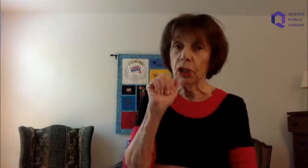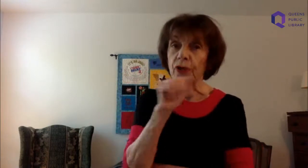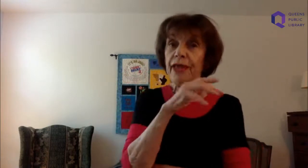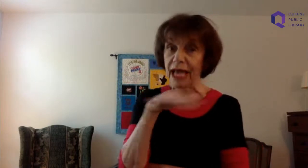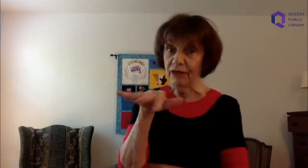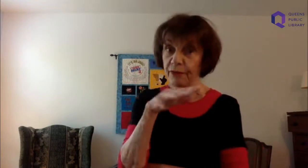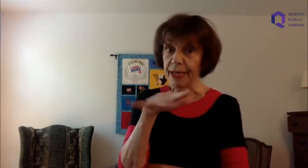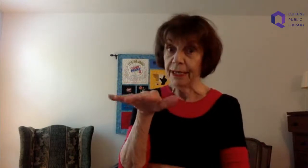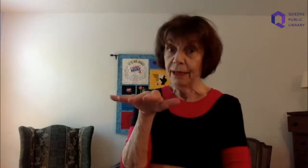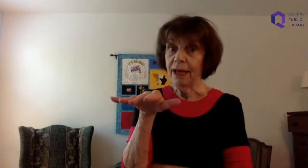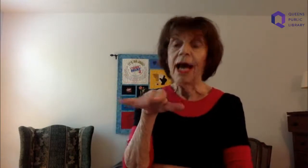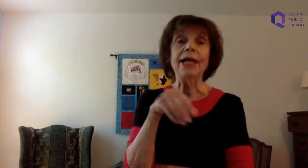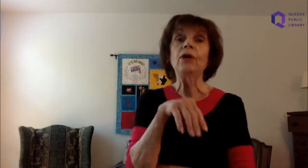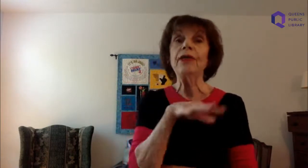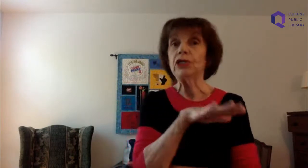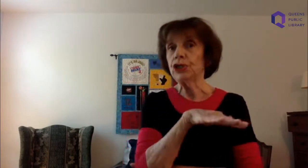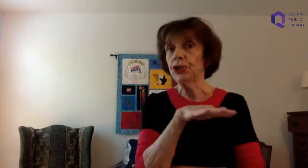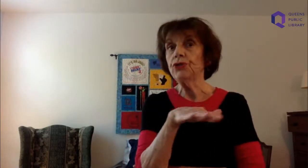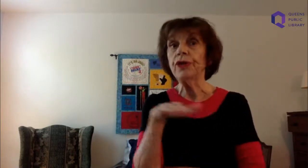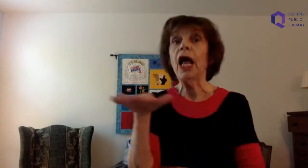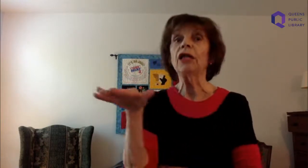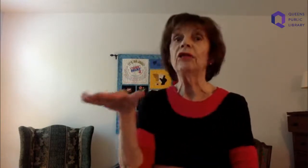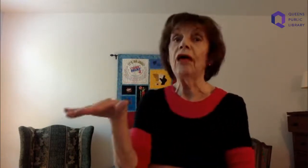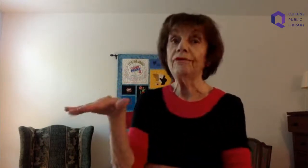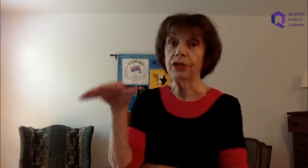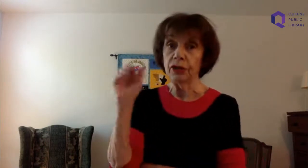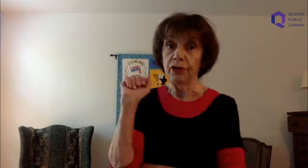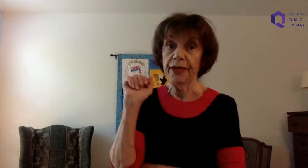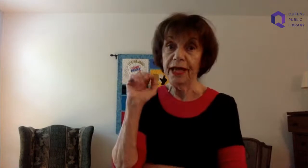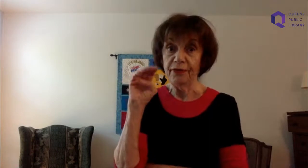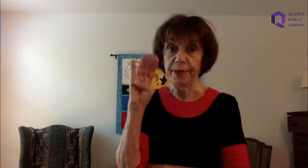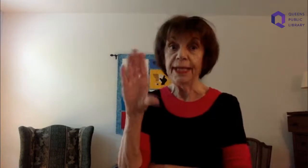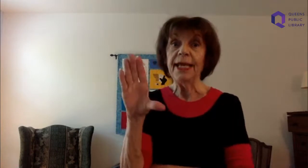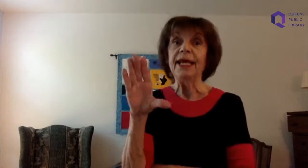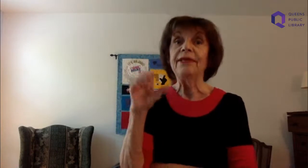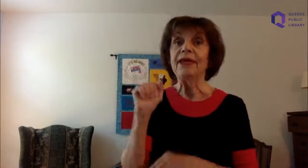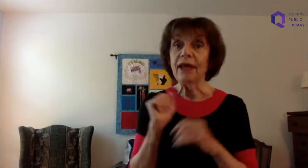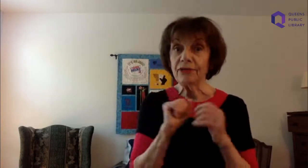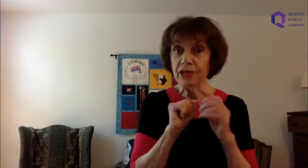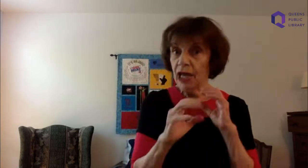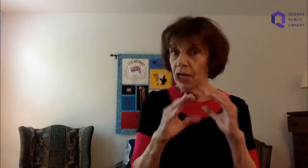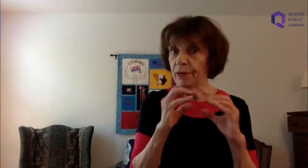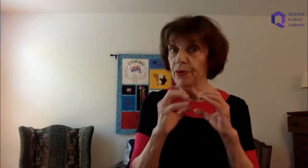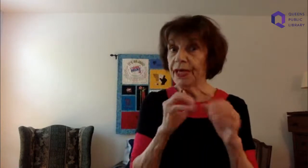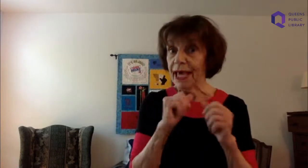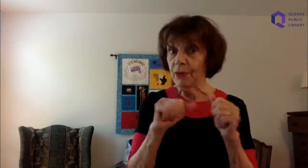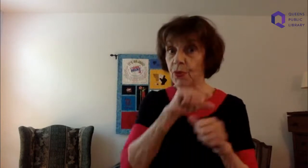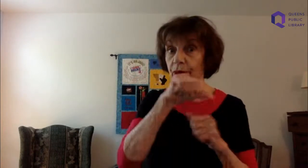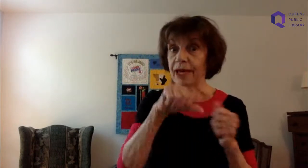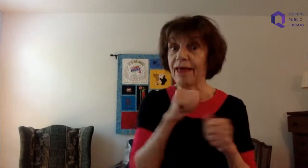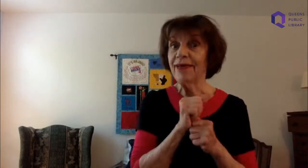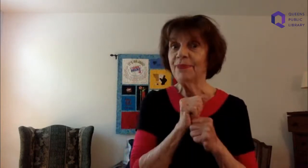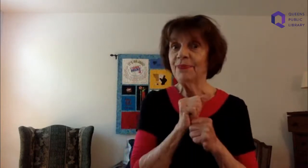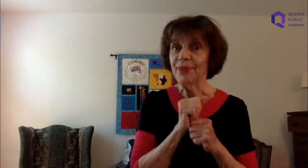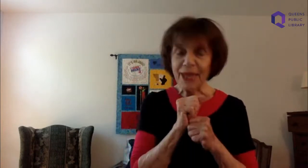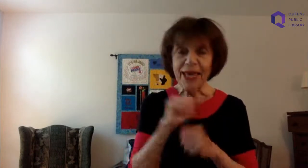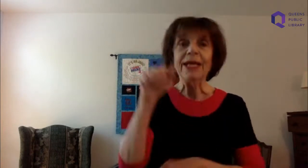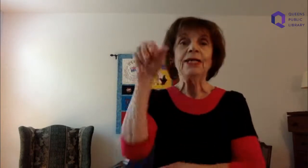the alphabet. I know that children love to learn the alphabet. They love to communicate with one another. Okay, so